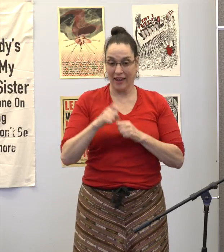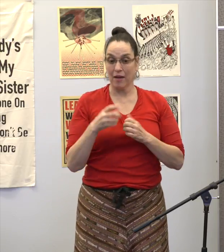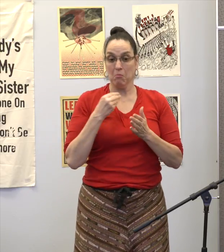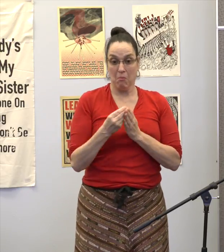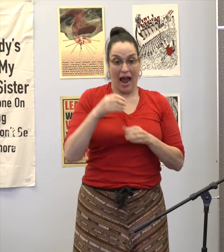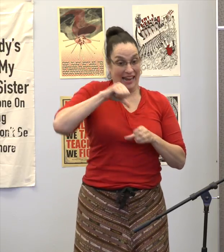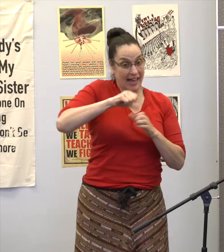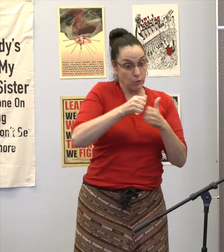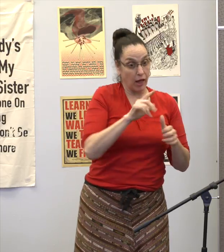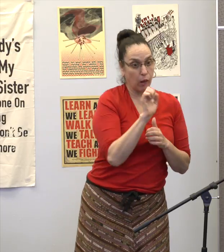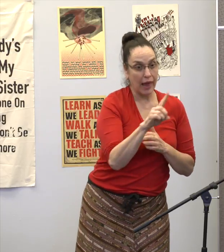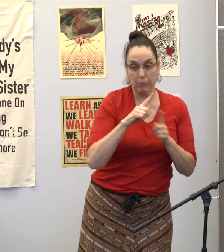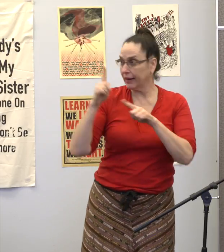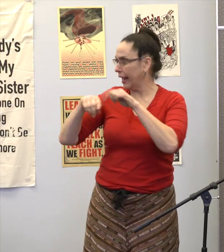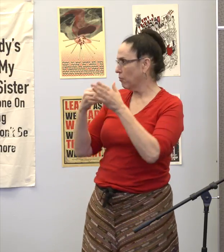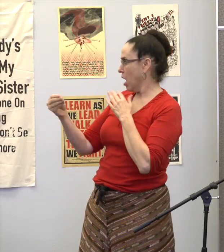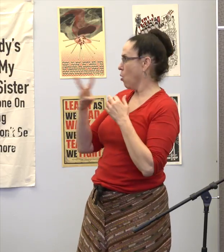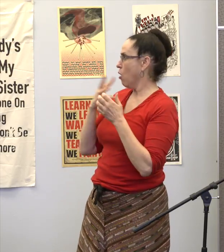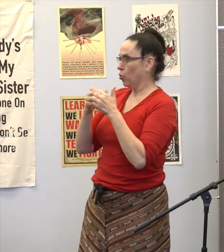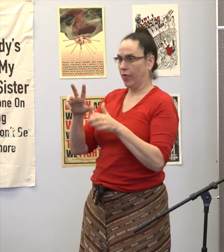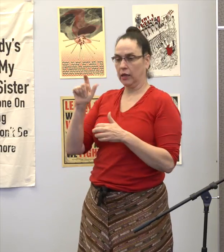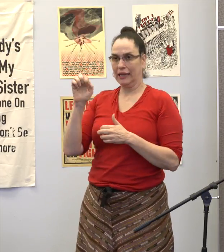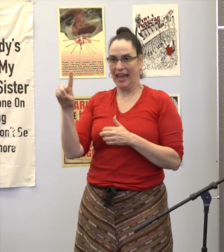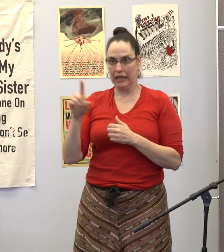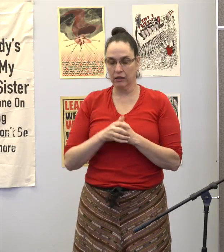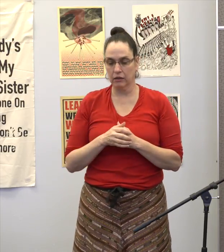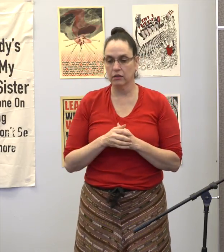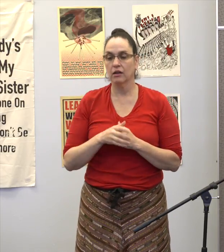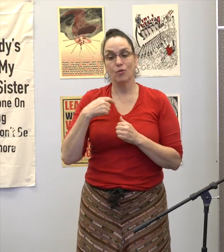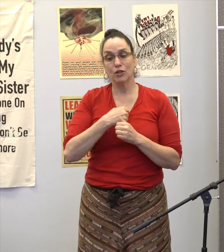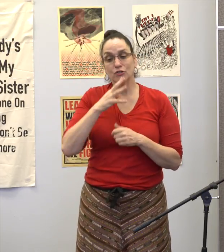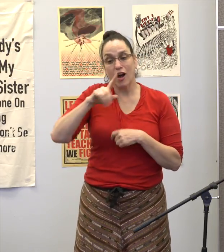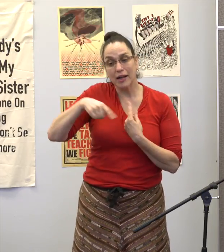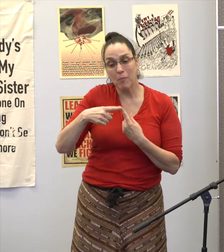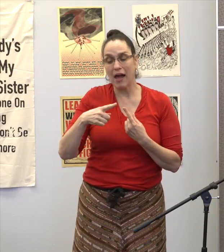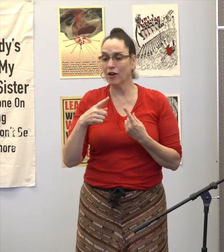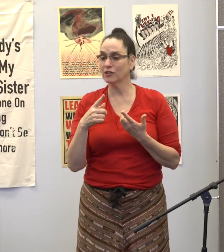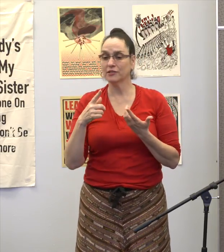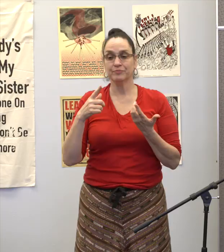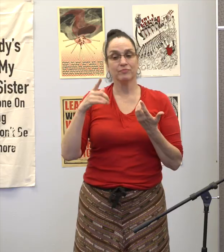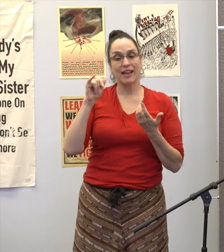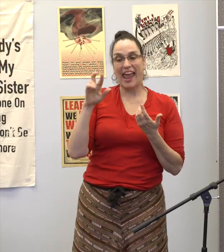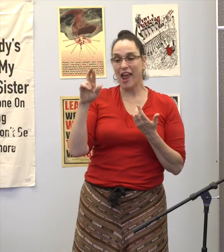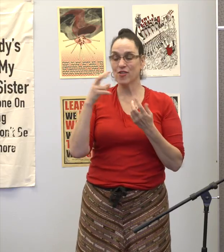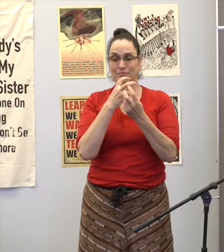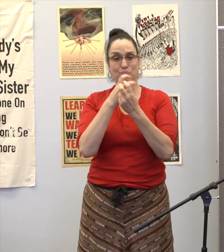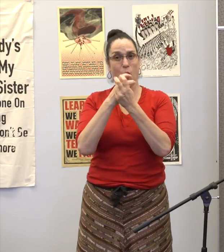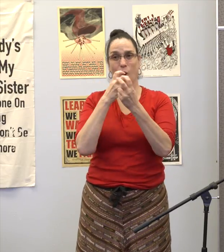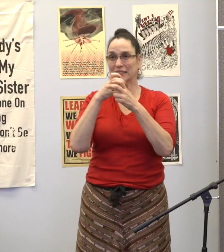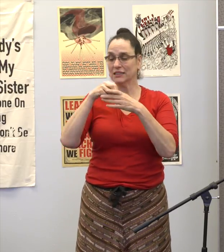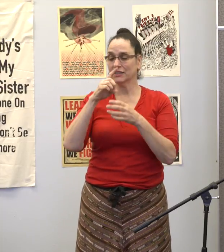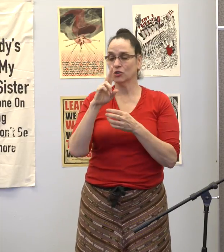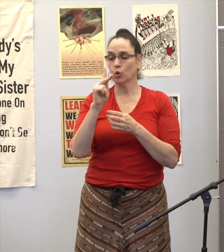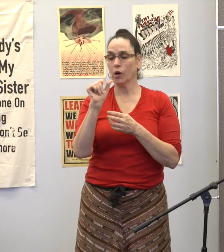water. We're talking about the way in which the air is poisoned in a place like Duplin County, when a